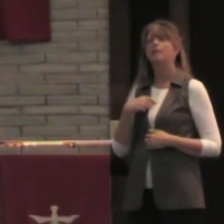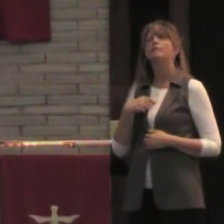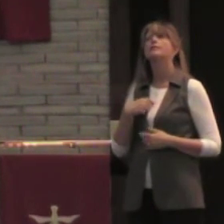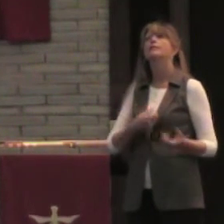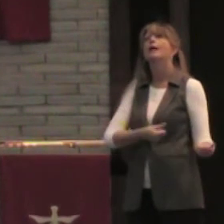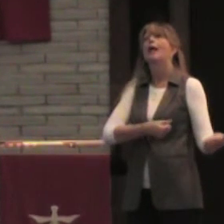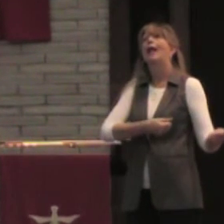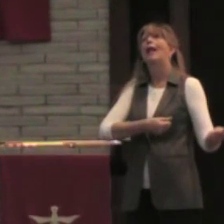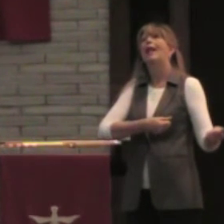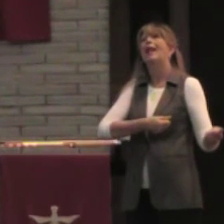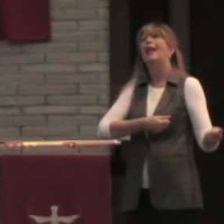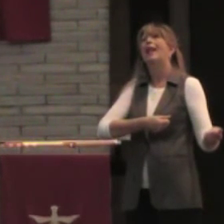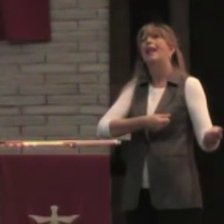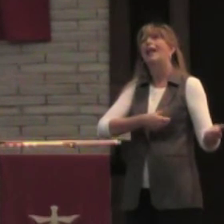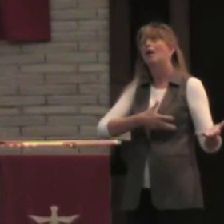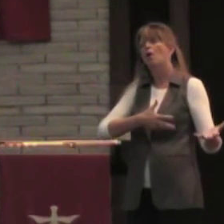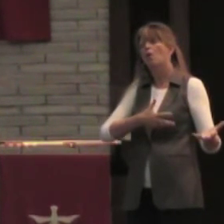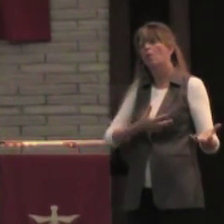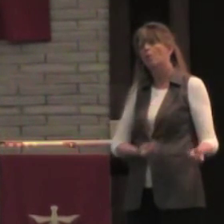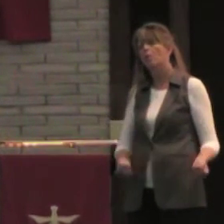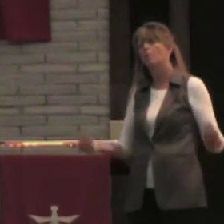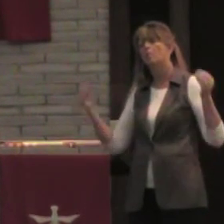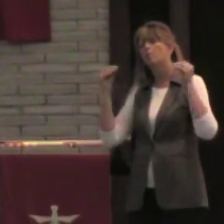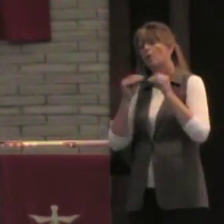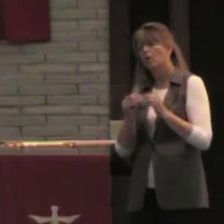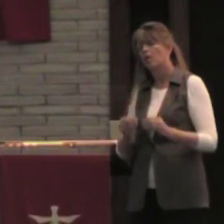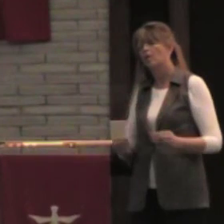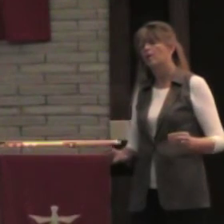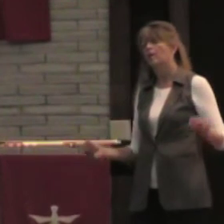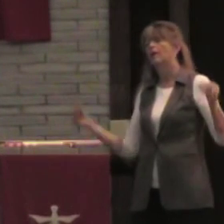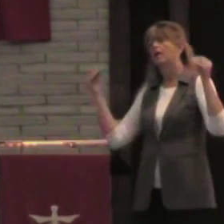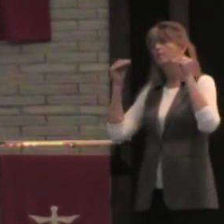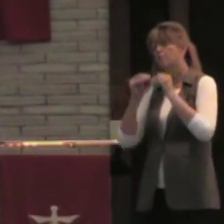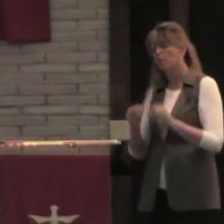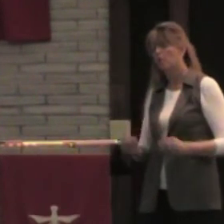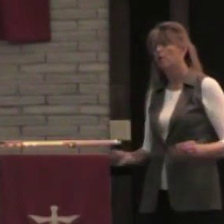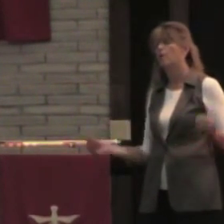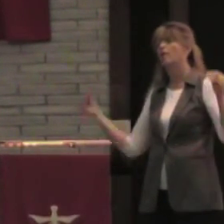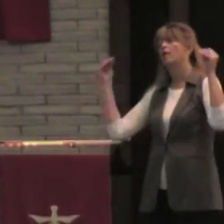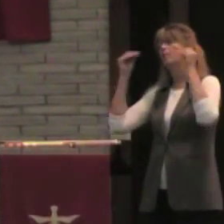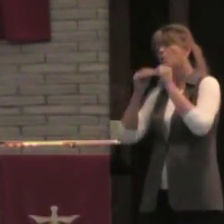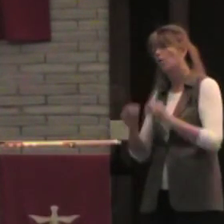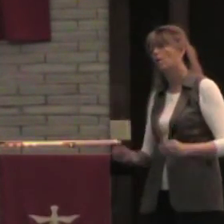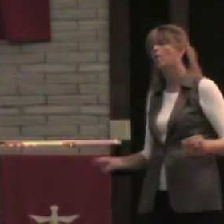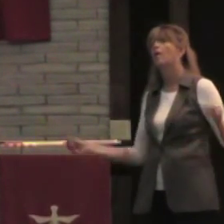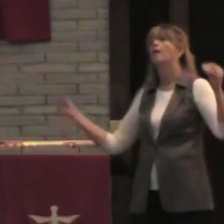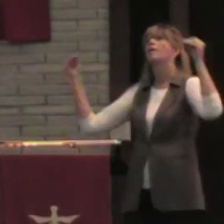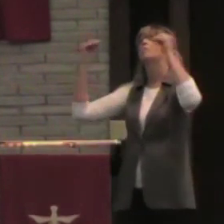that all of us here will let go of the world more and more,